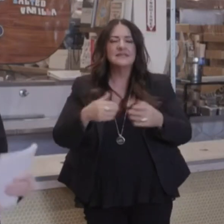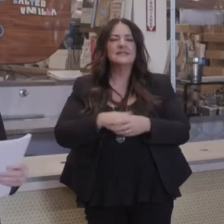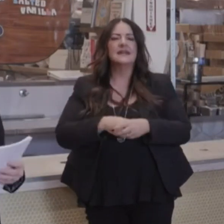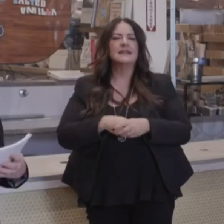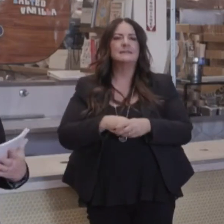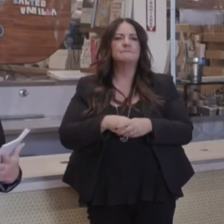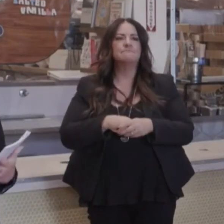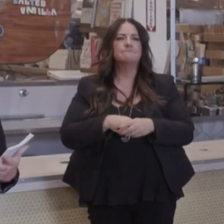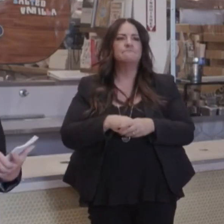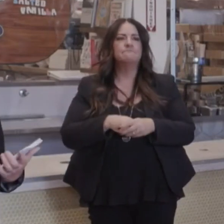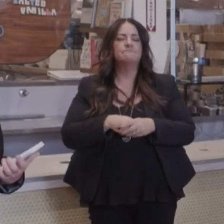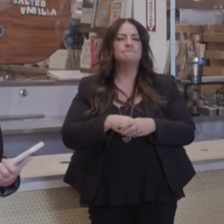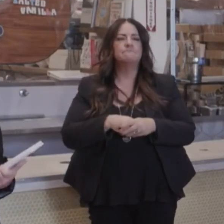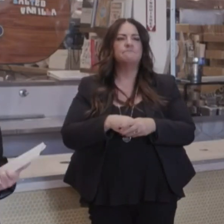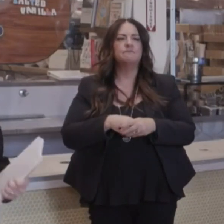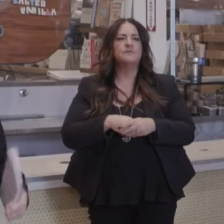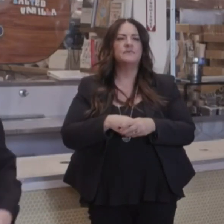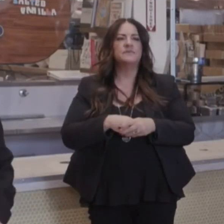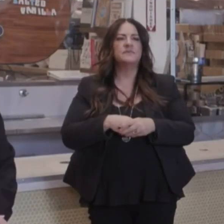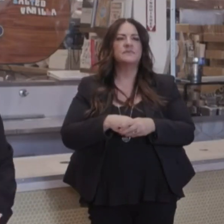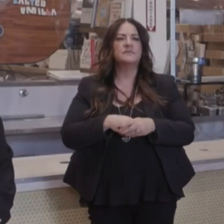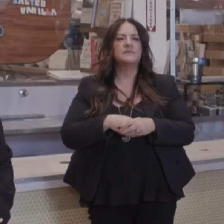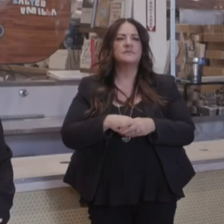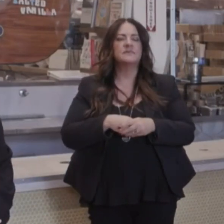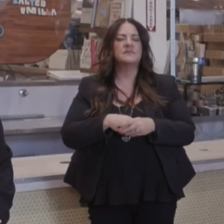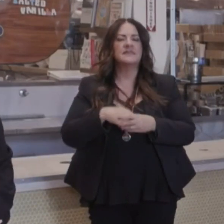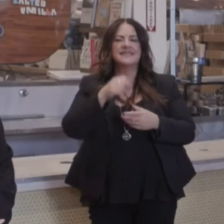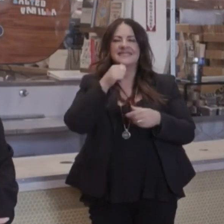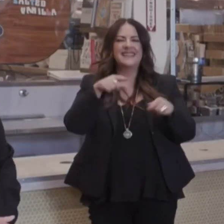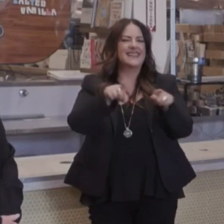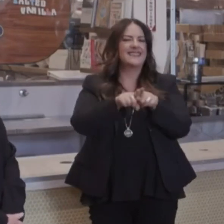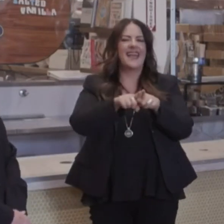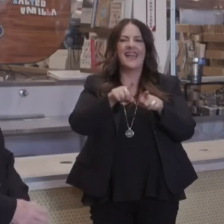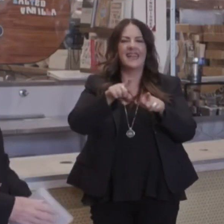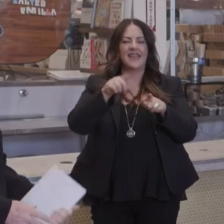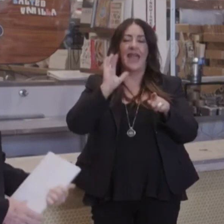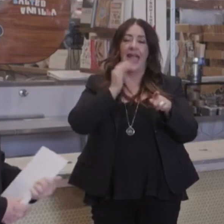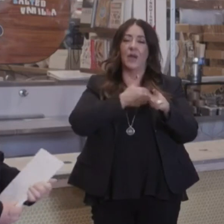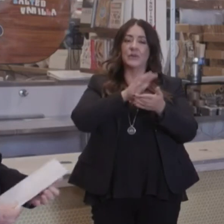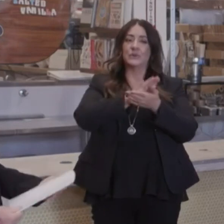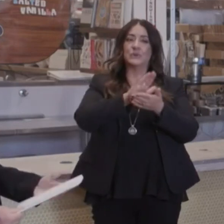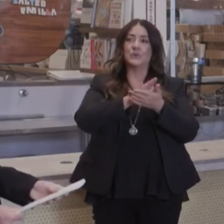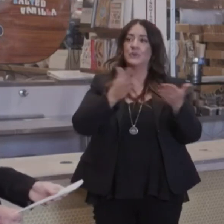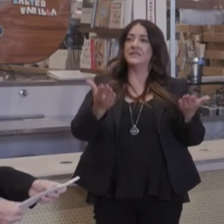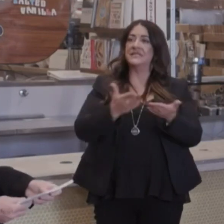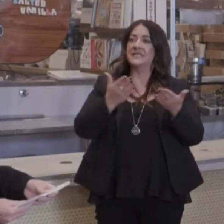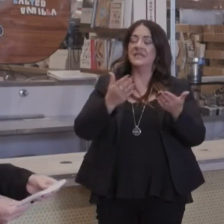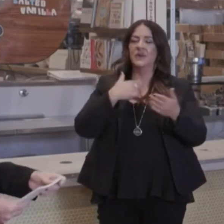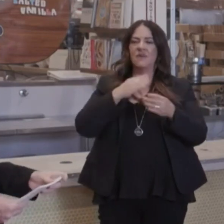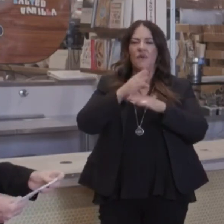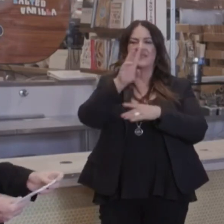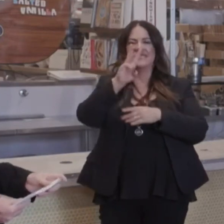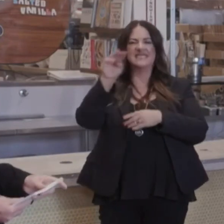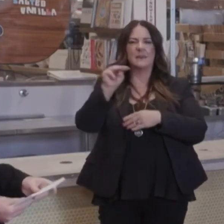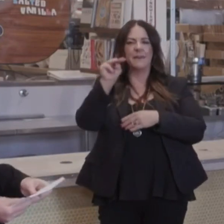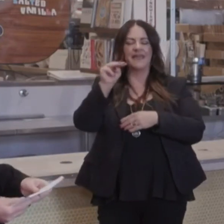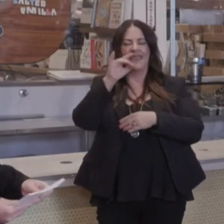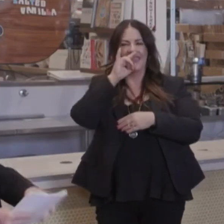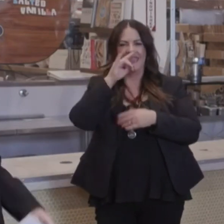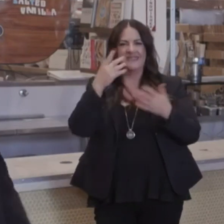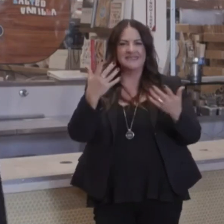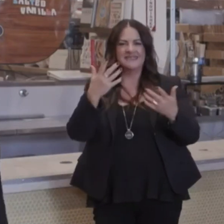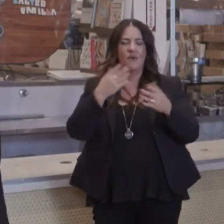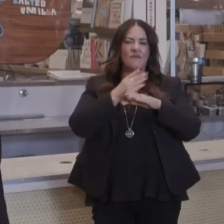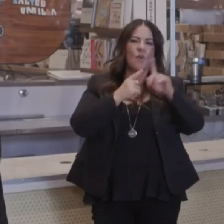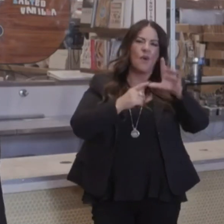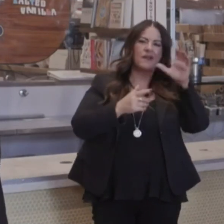This is unlike any other school system in the United States. It's 6+ million kids, hundreds of thousands of